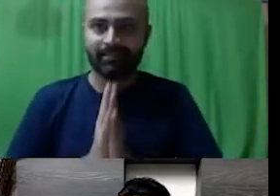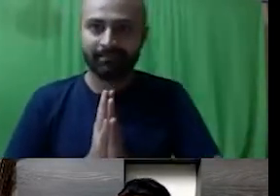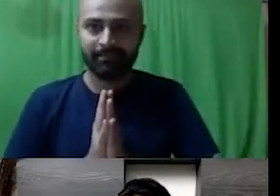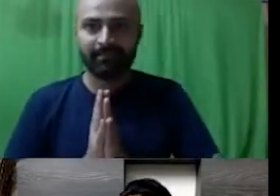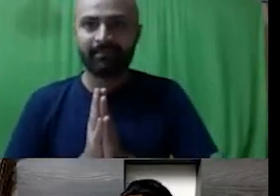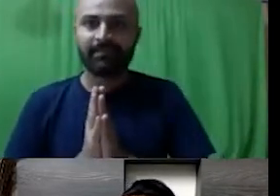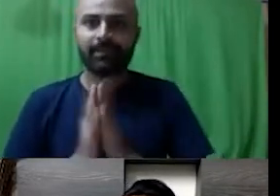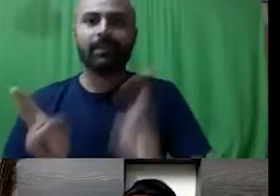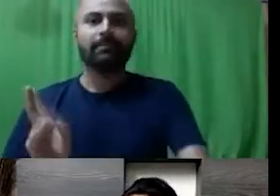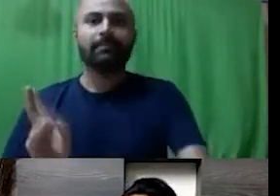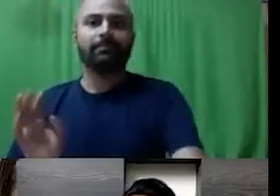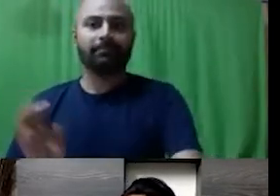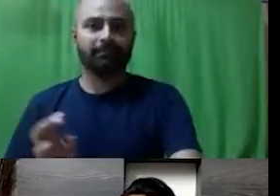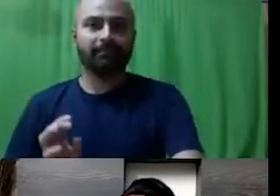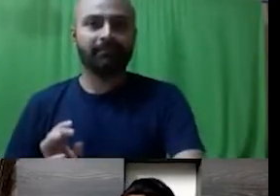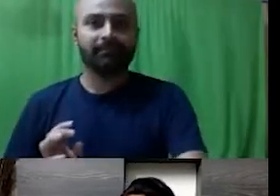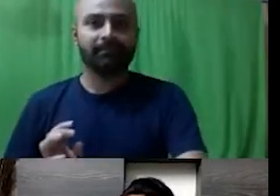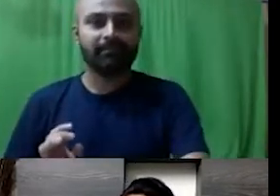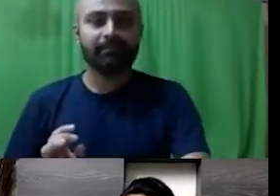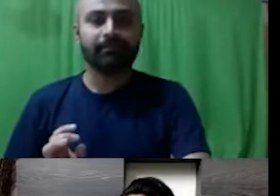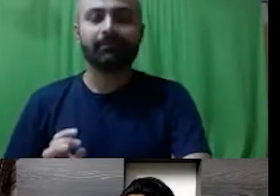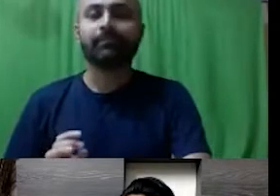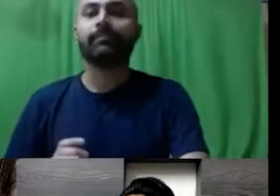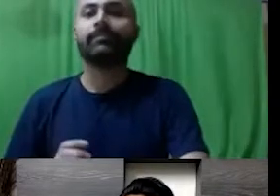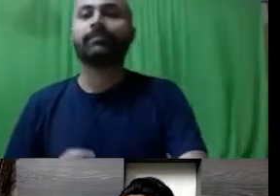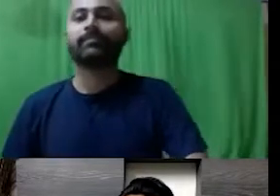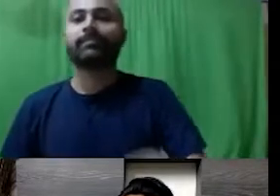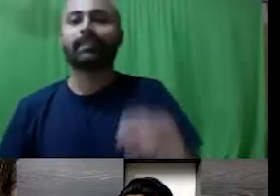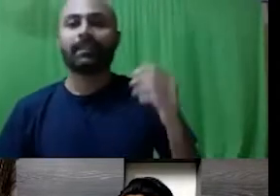you say namaste. That's how you sign it.